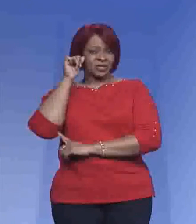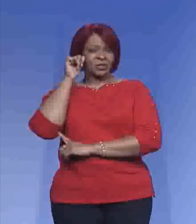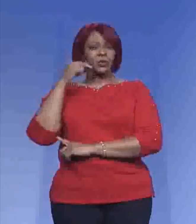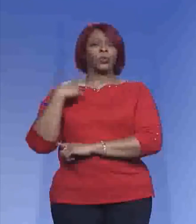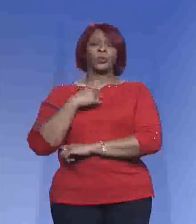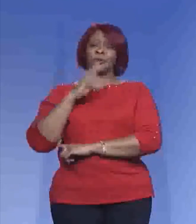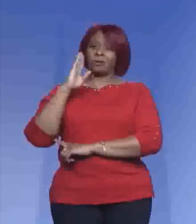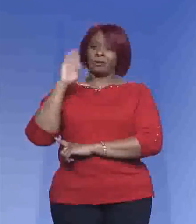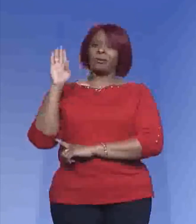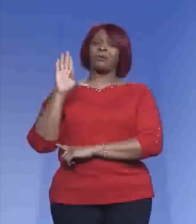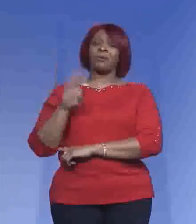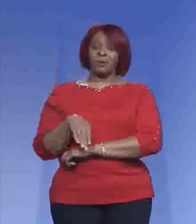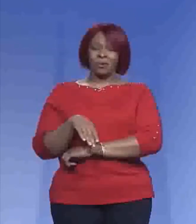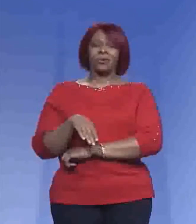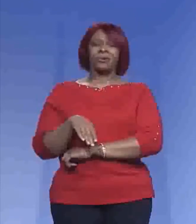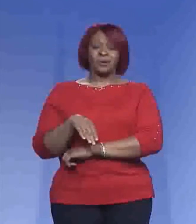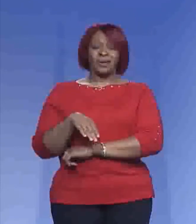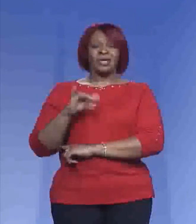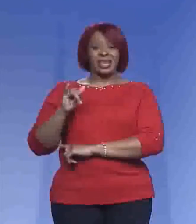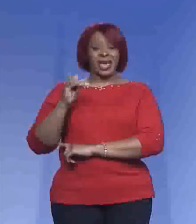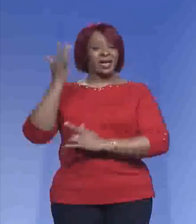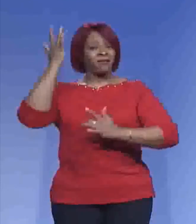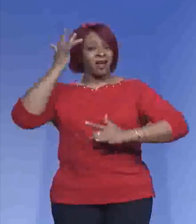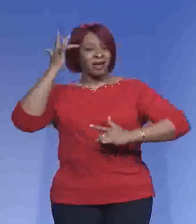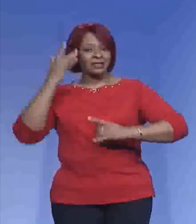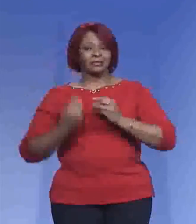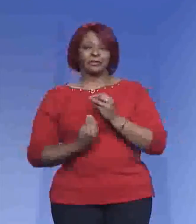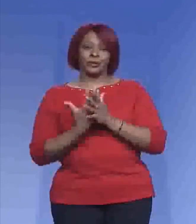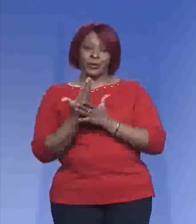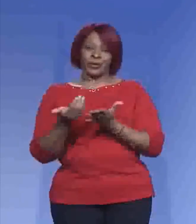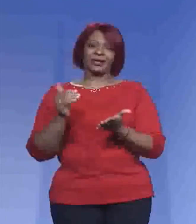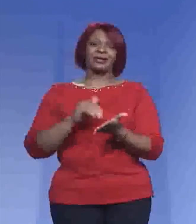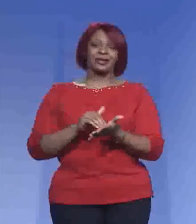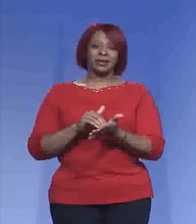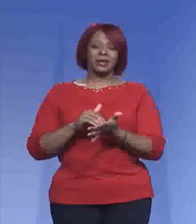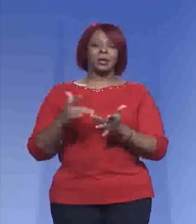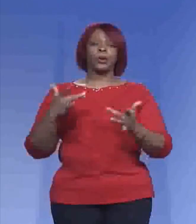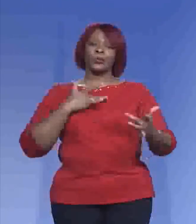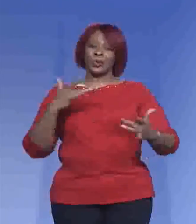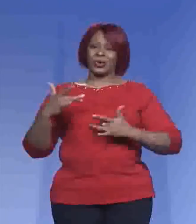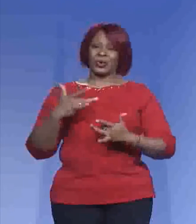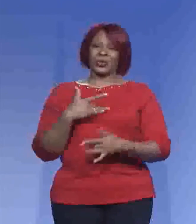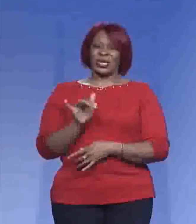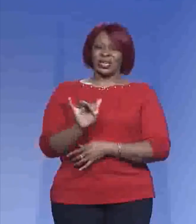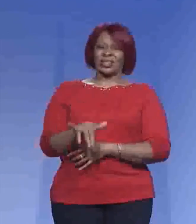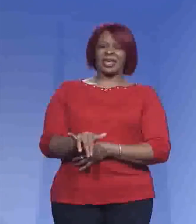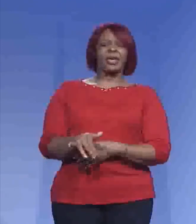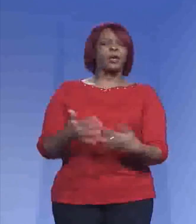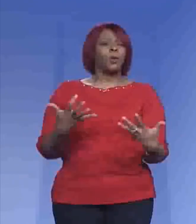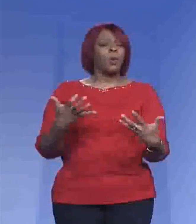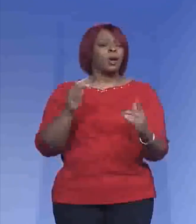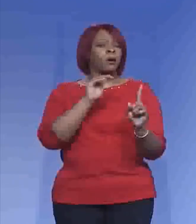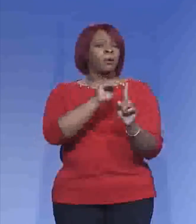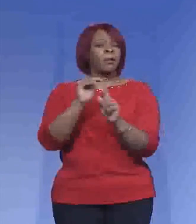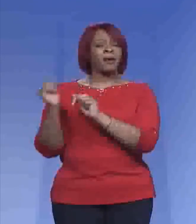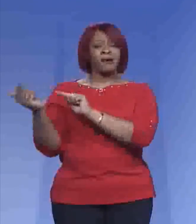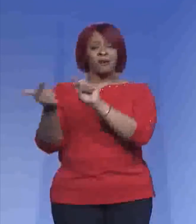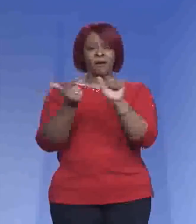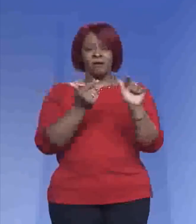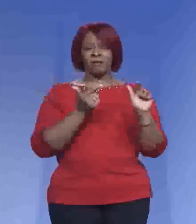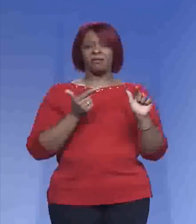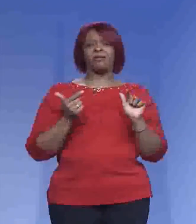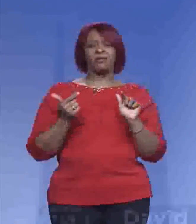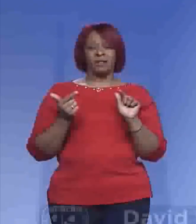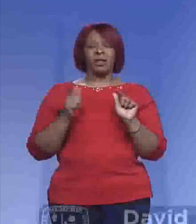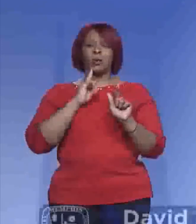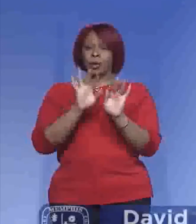we know that in fact the epidemic is growing. That is what we're concerned about, and that's why we want to remind everyone of